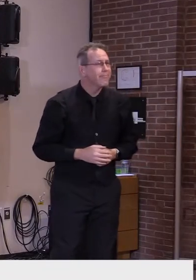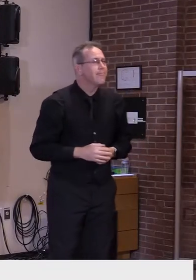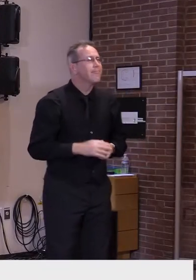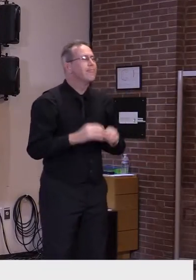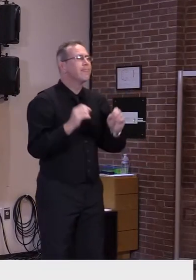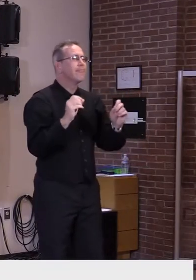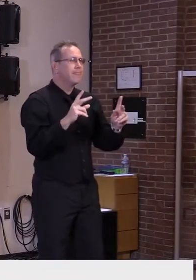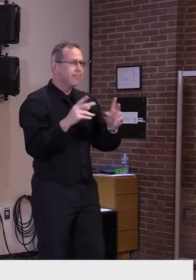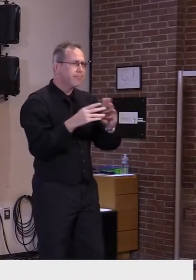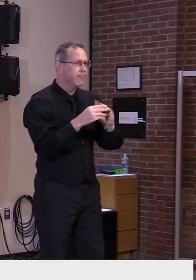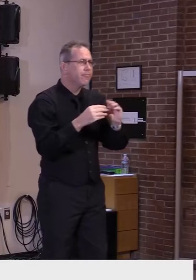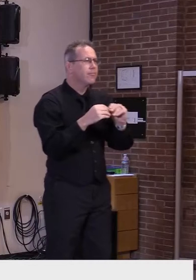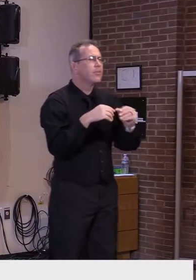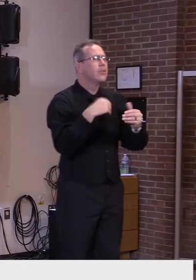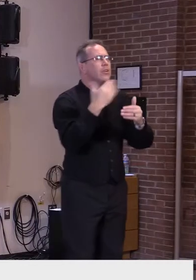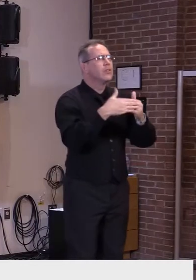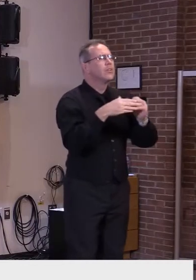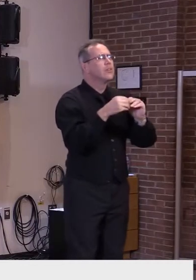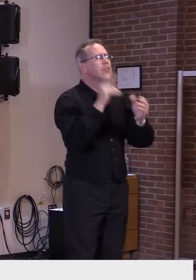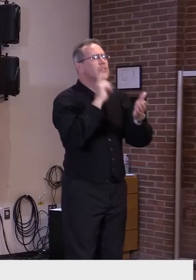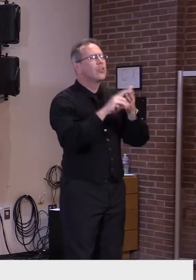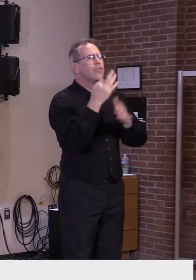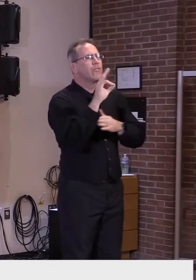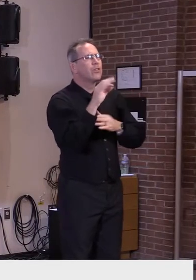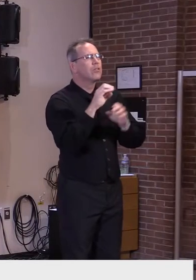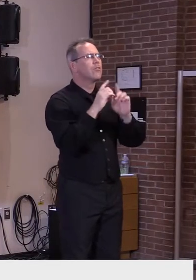to Secretary French.